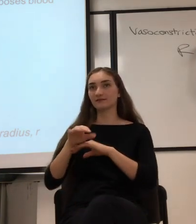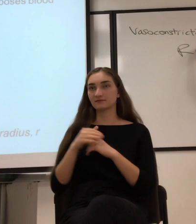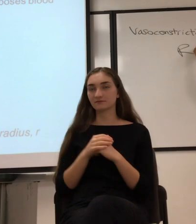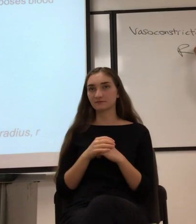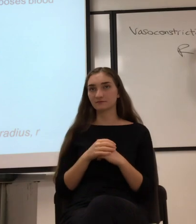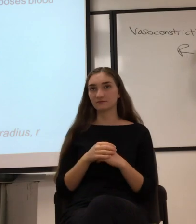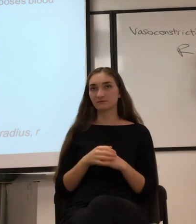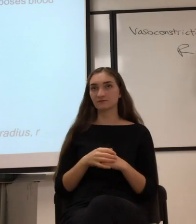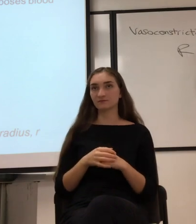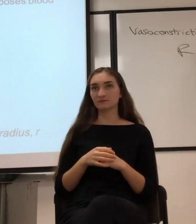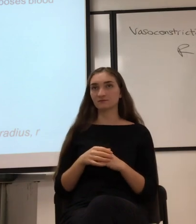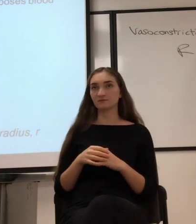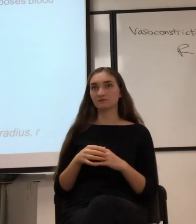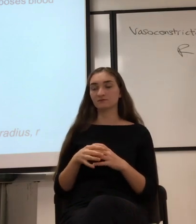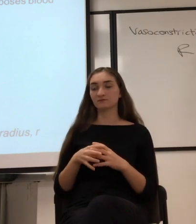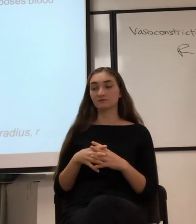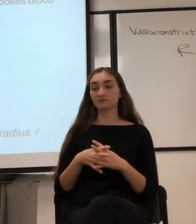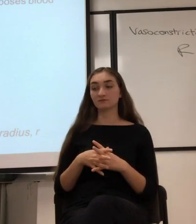resistance